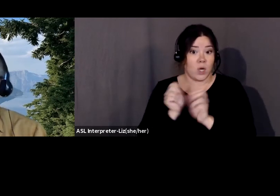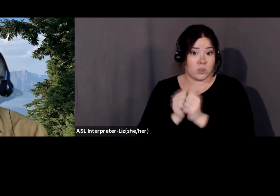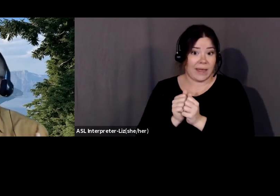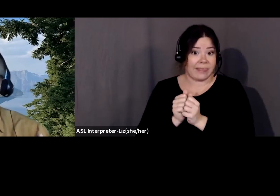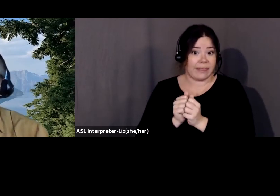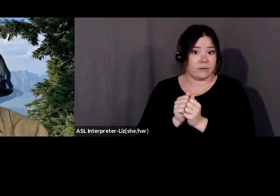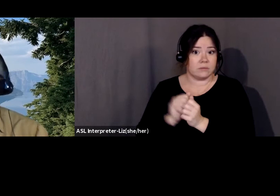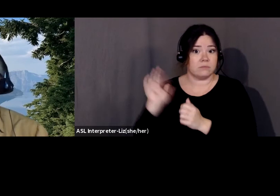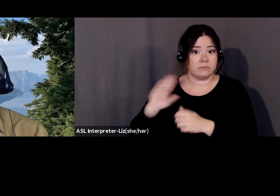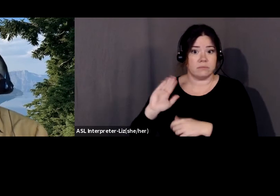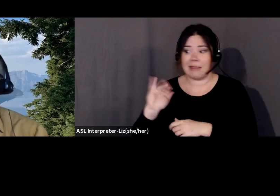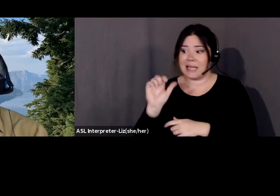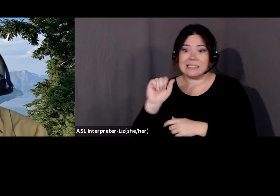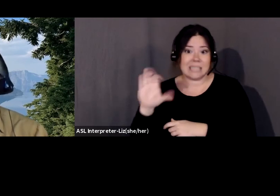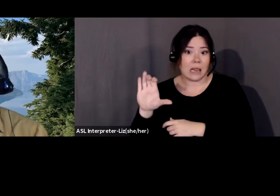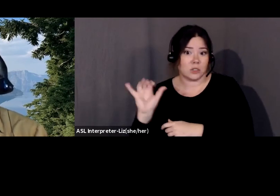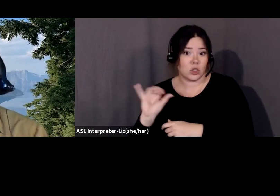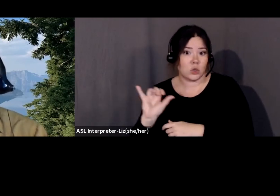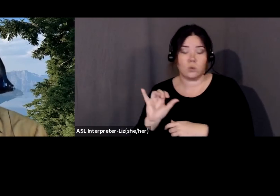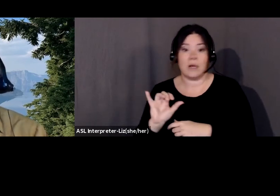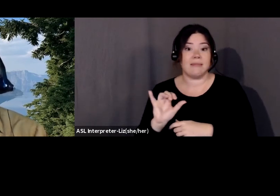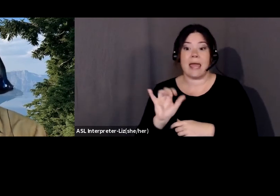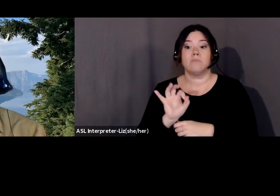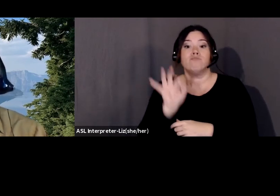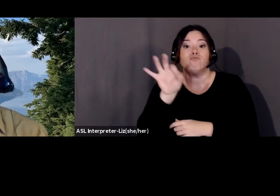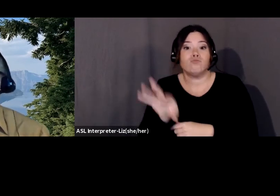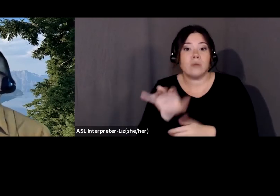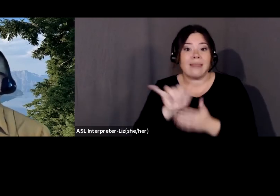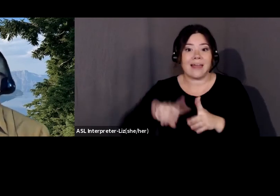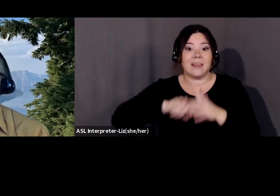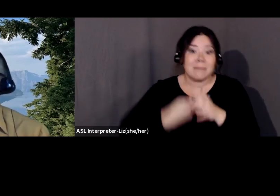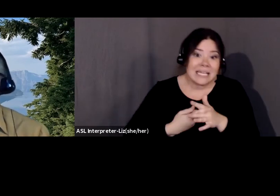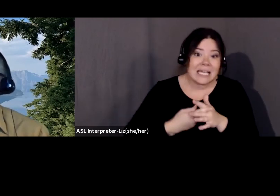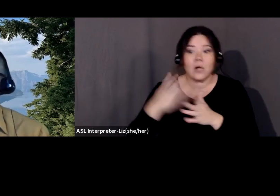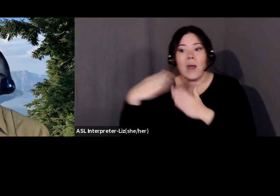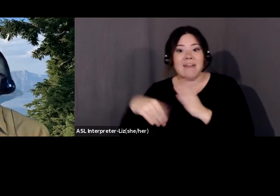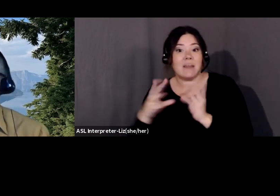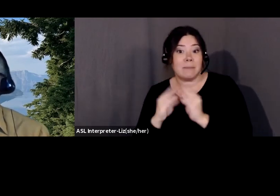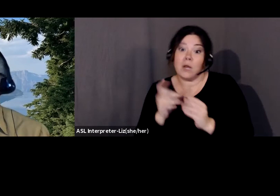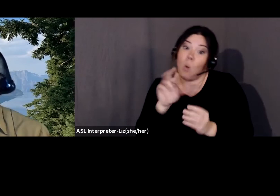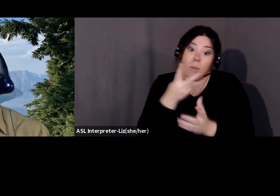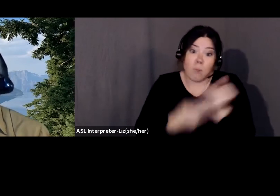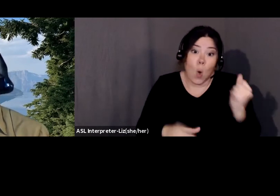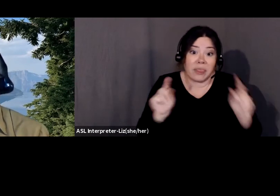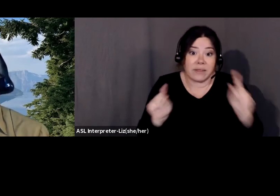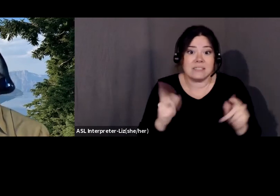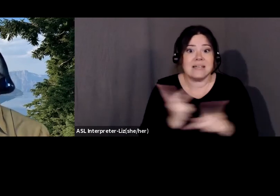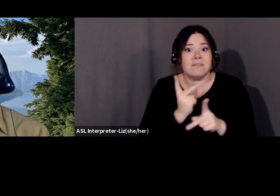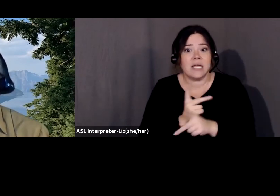of groups like SILCs, where they just do that at the beginning or end of a meeting, or both, to get a sense of kind of where people are